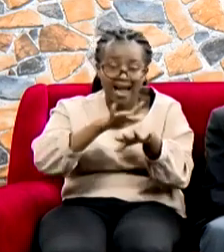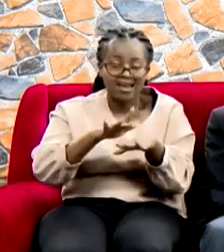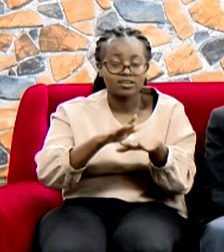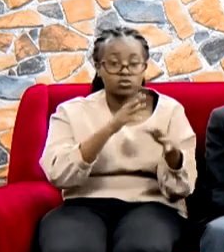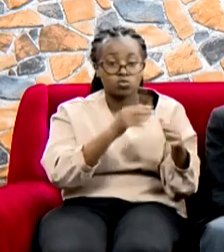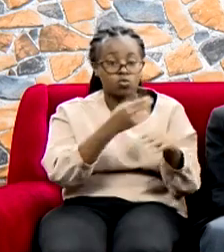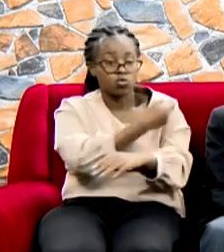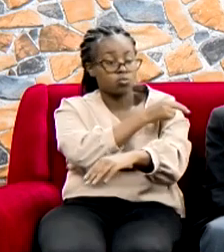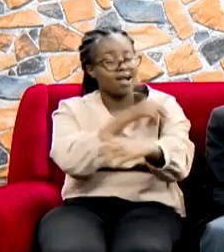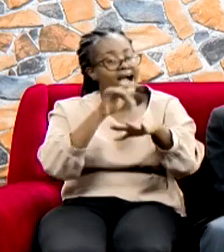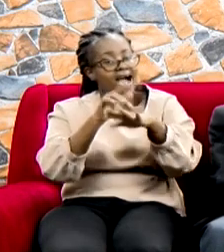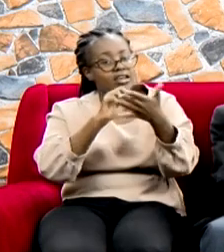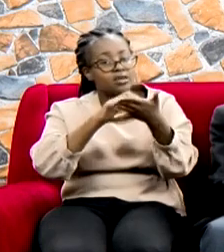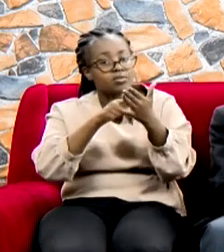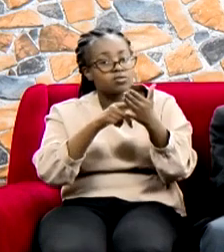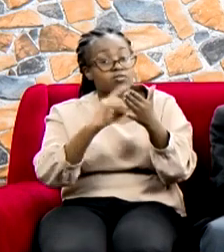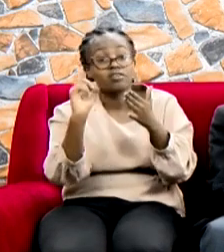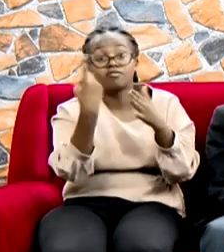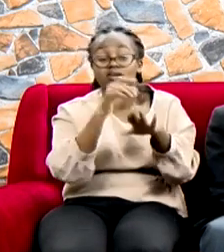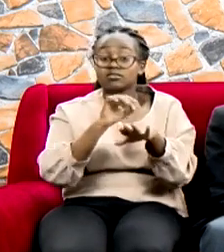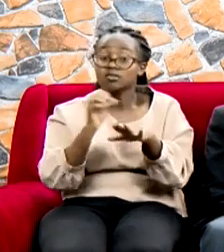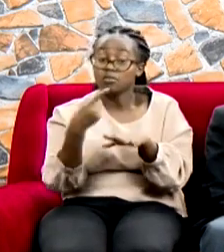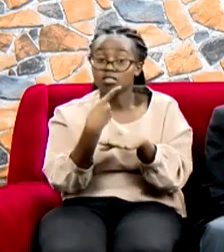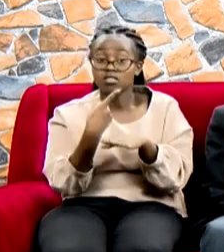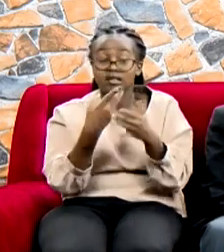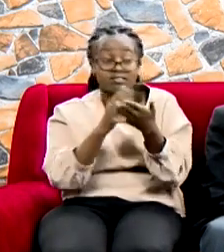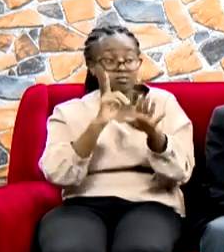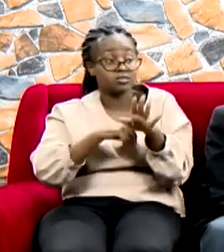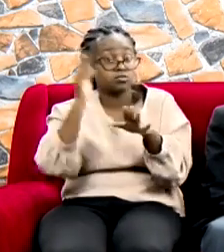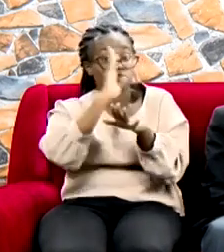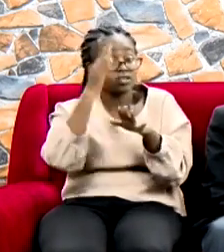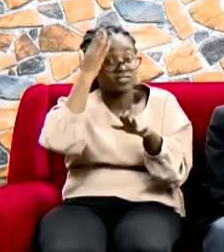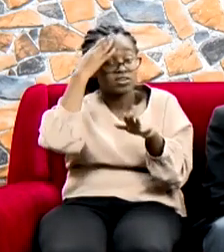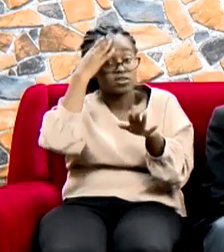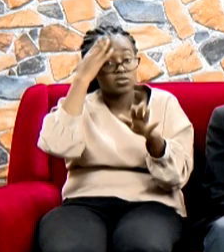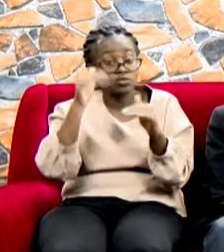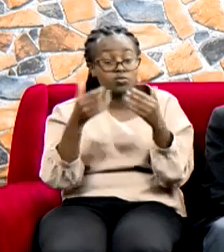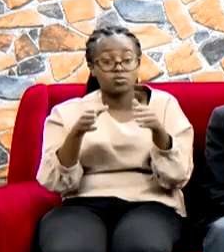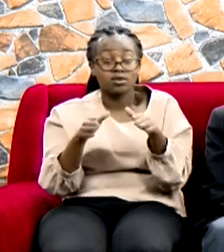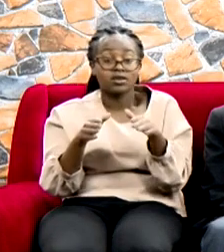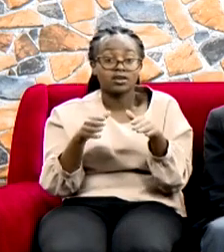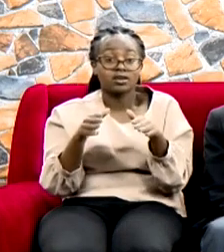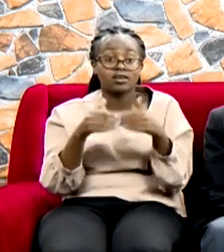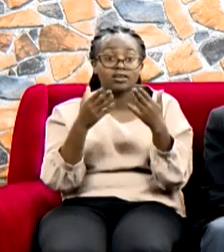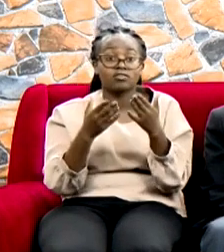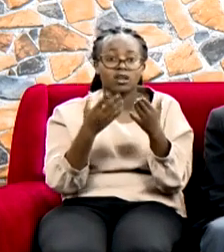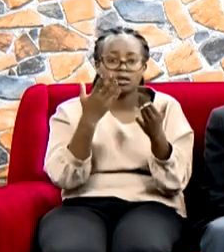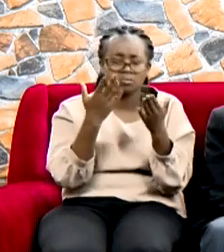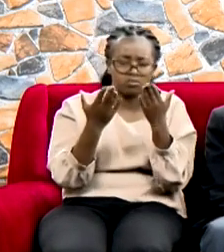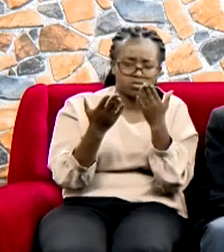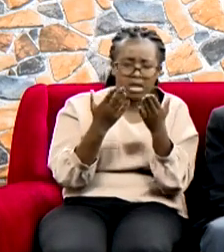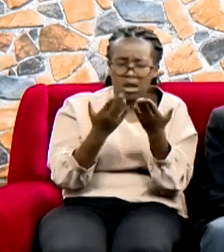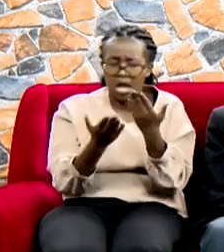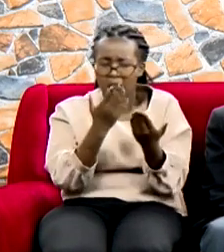Yeah. Early is what? From the first month. The first month. Yes. Sometimes you never know. We give it trisex,